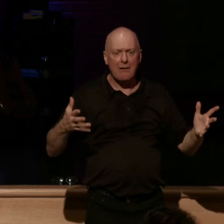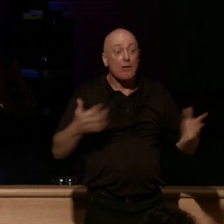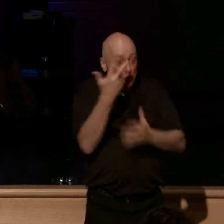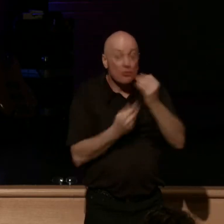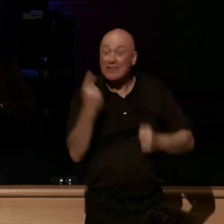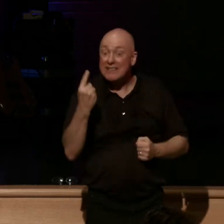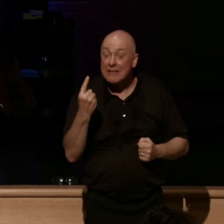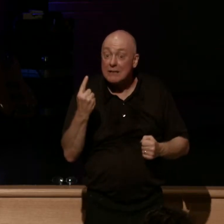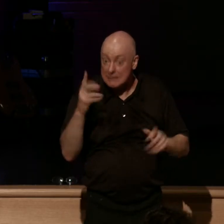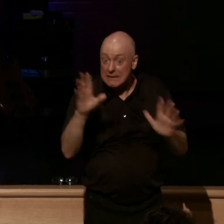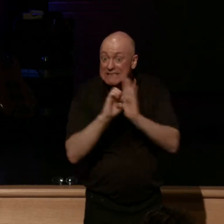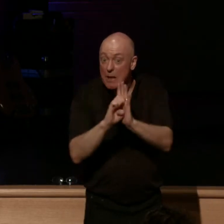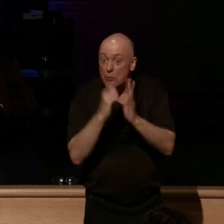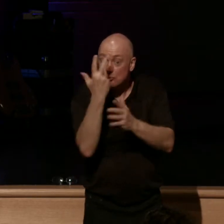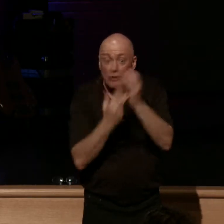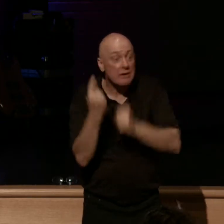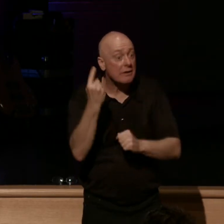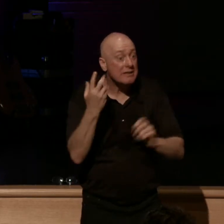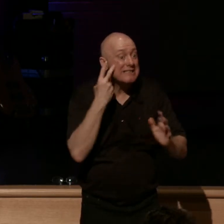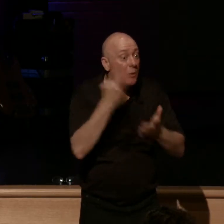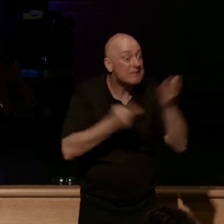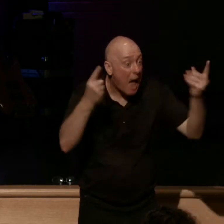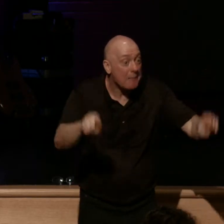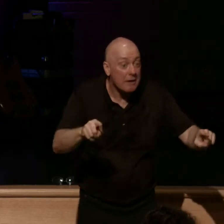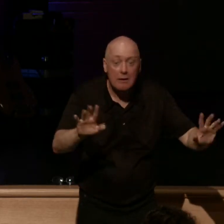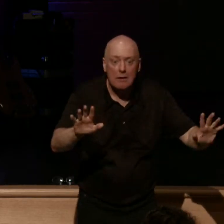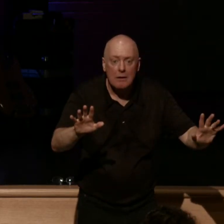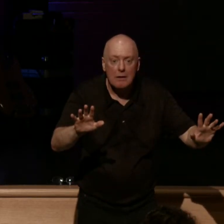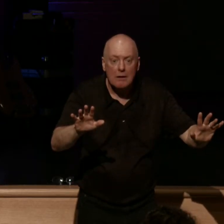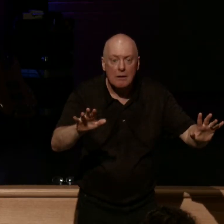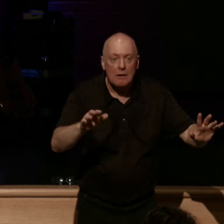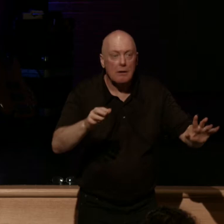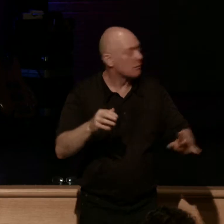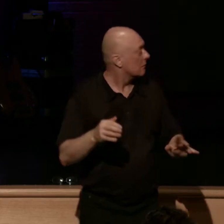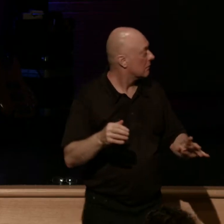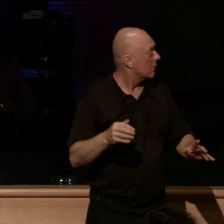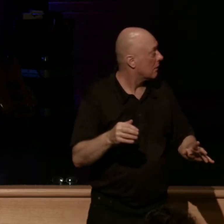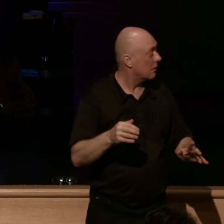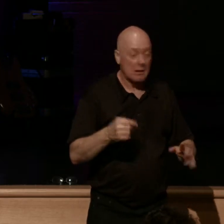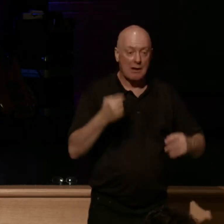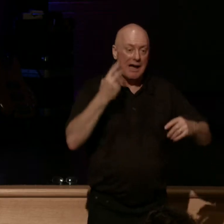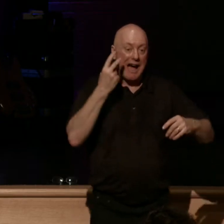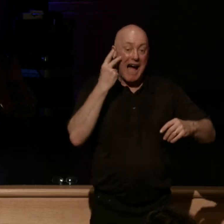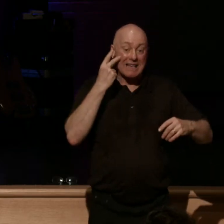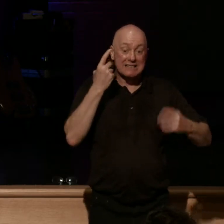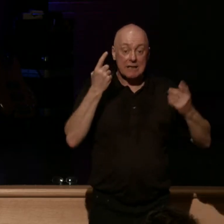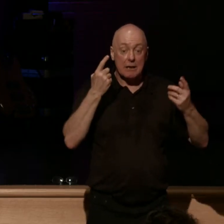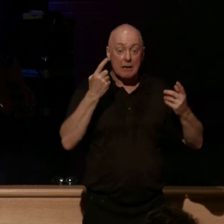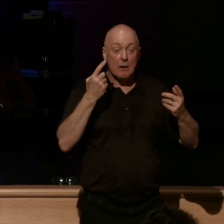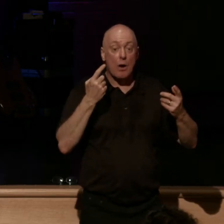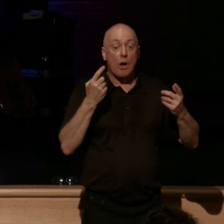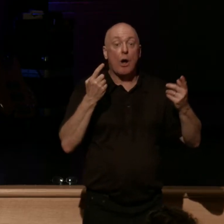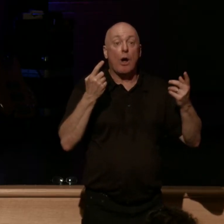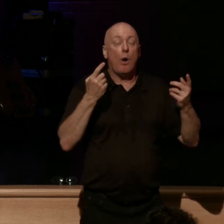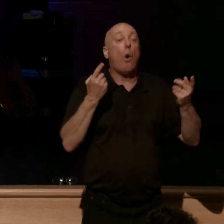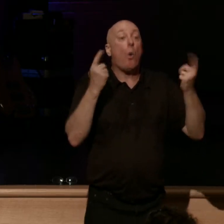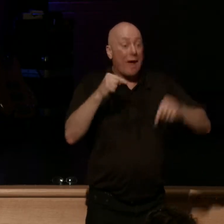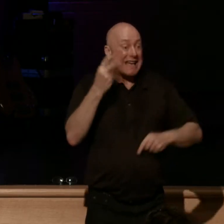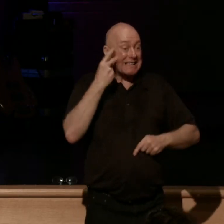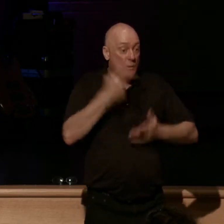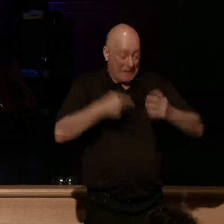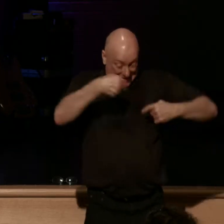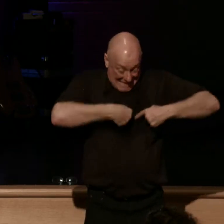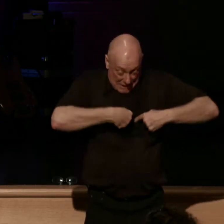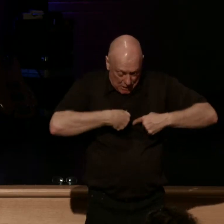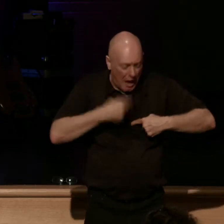Trinity. You see what's happening right there? It's just like I start here, I see what's happening here, and then I begin to understand. If I